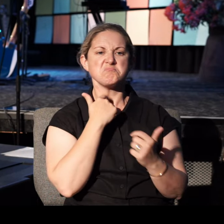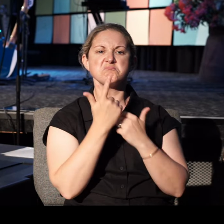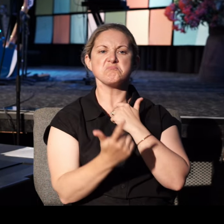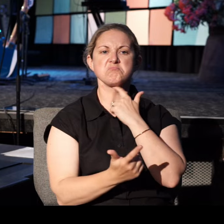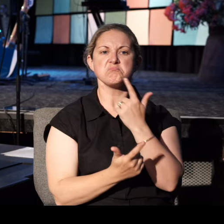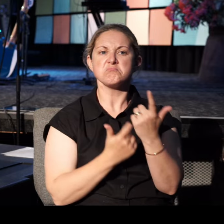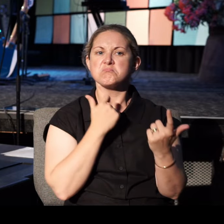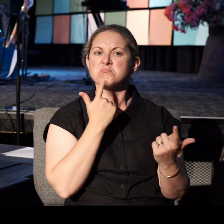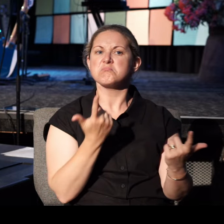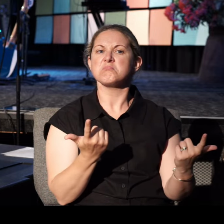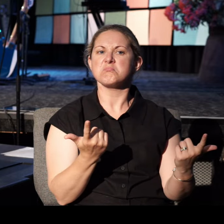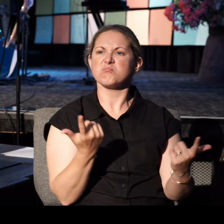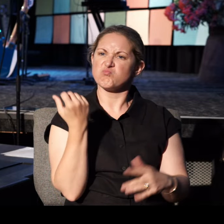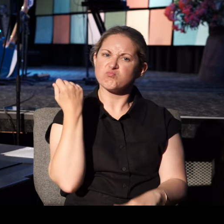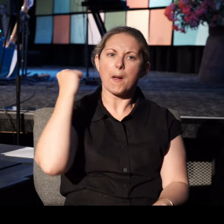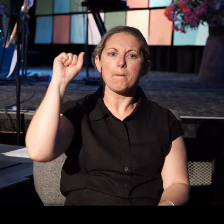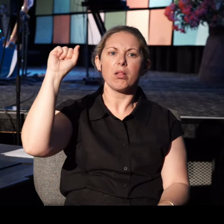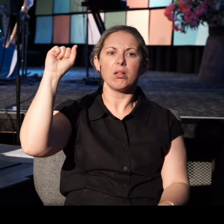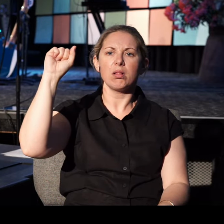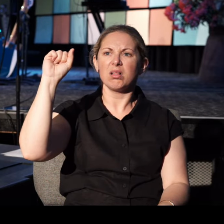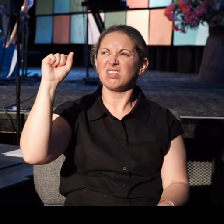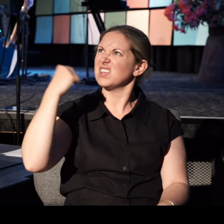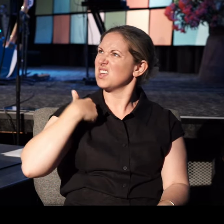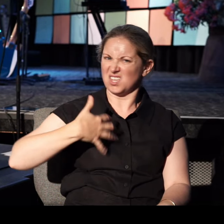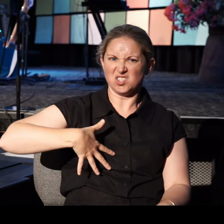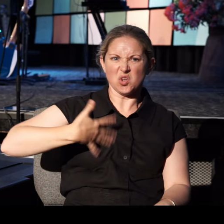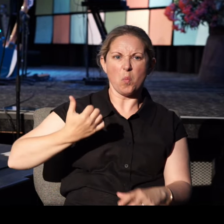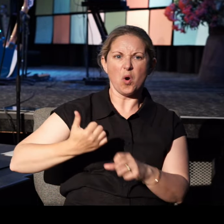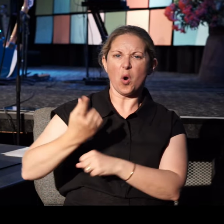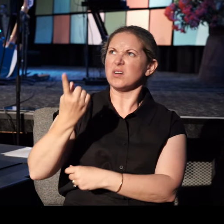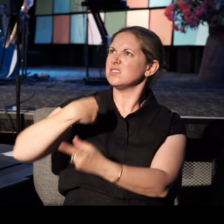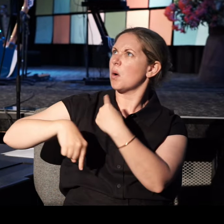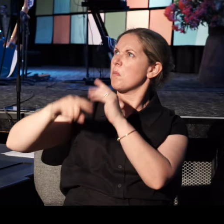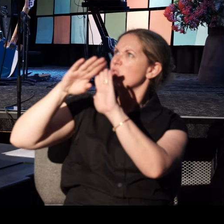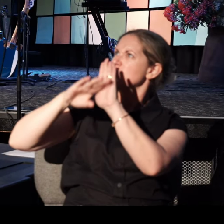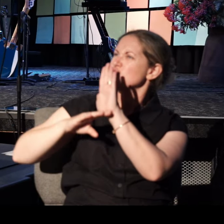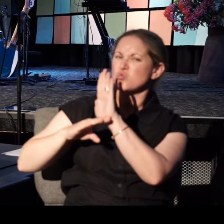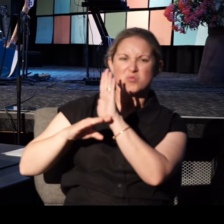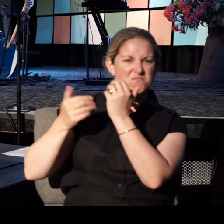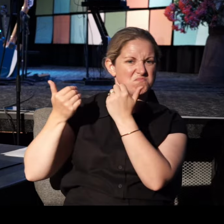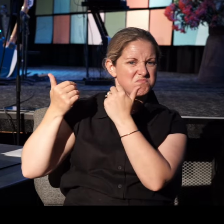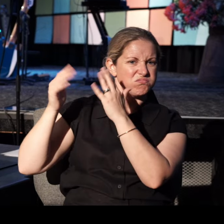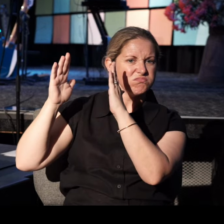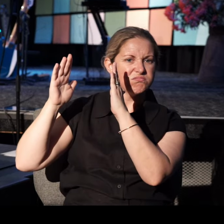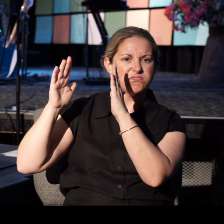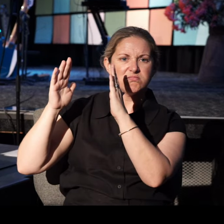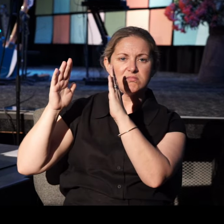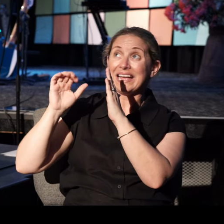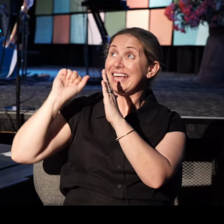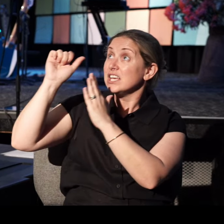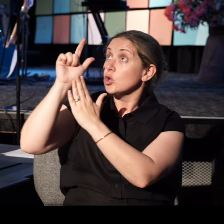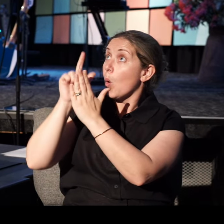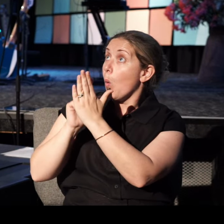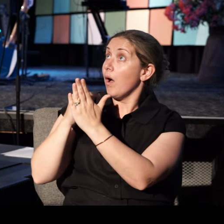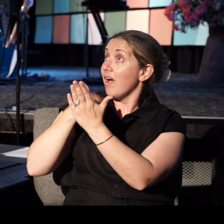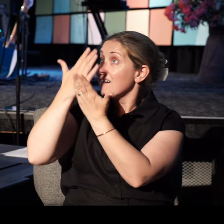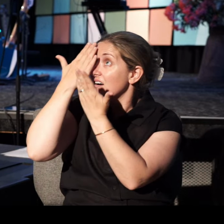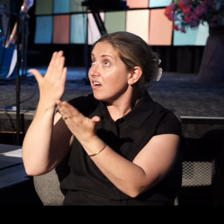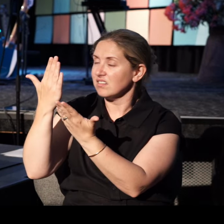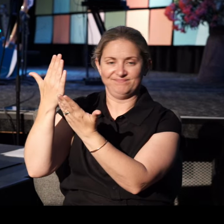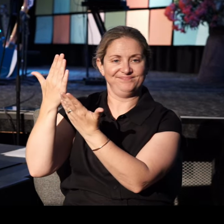Sin is being outside of God's rule, out from under his law, do you see?